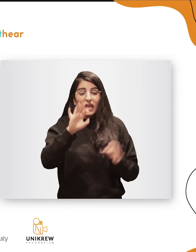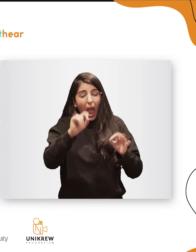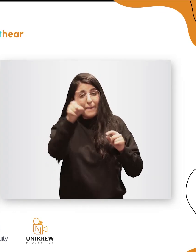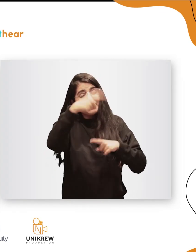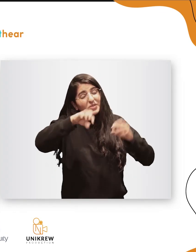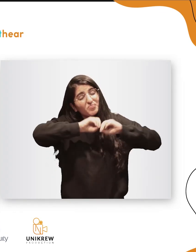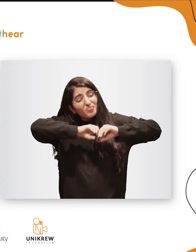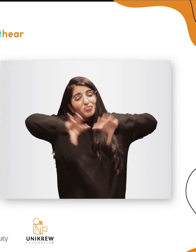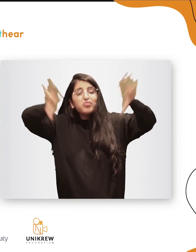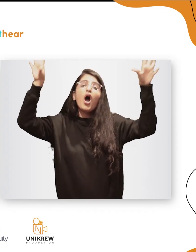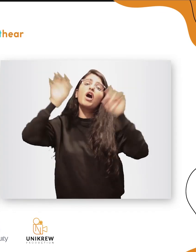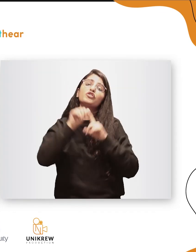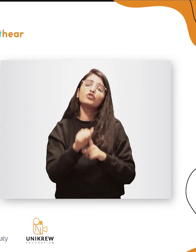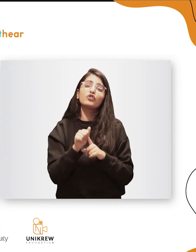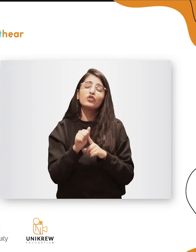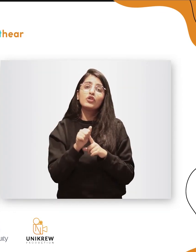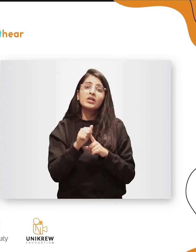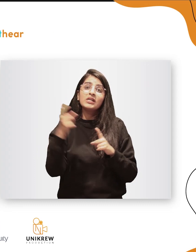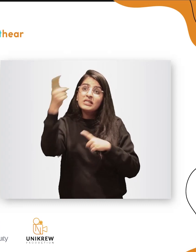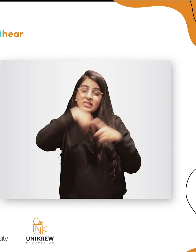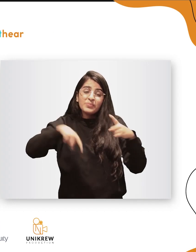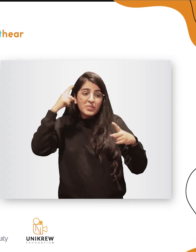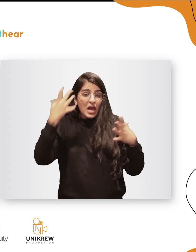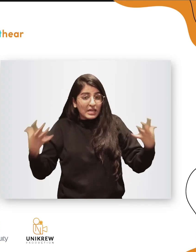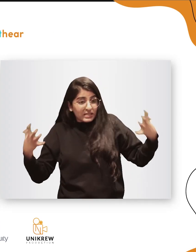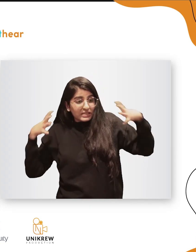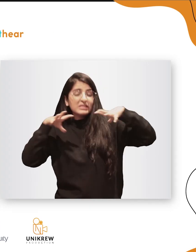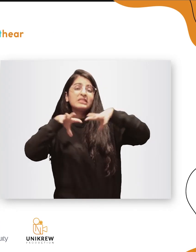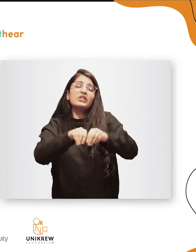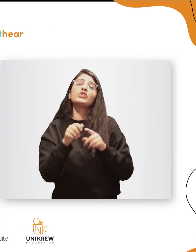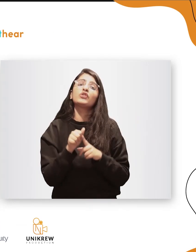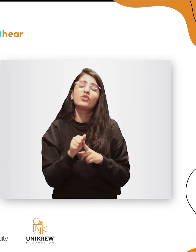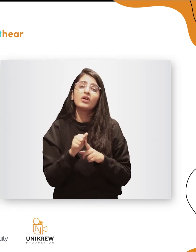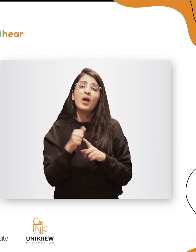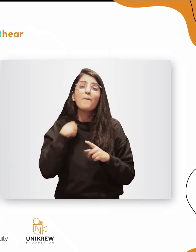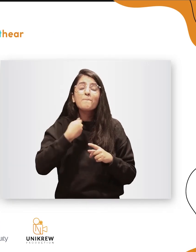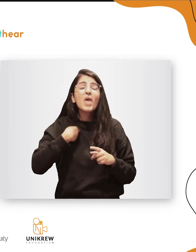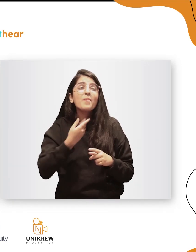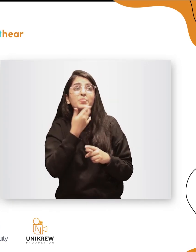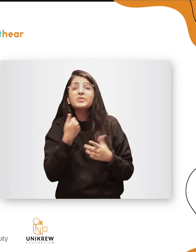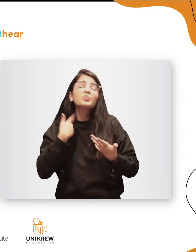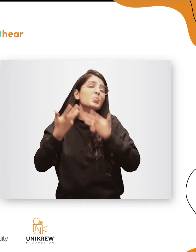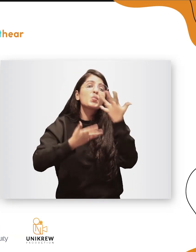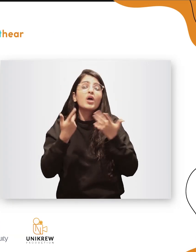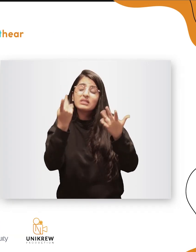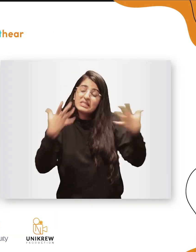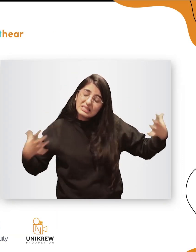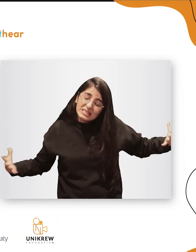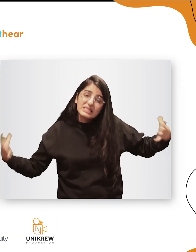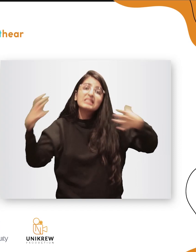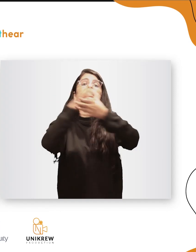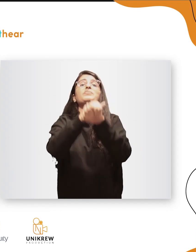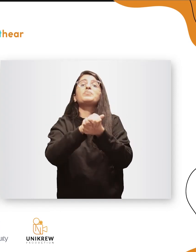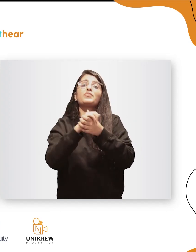same notion forward, rebuilding a more inclusive province. I would like to say that let's